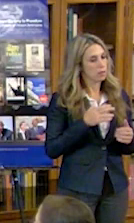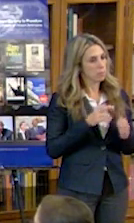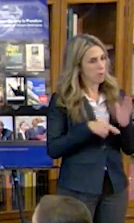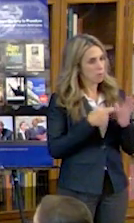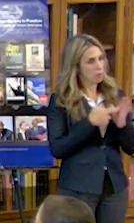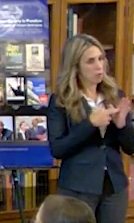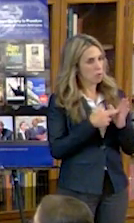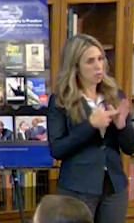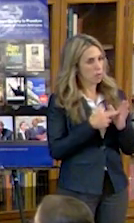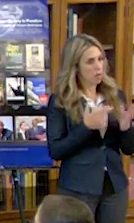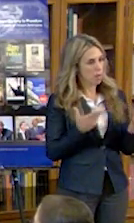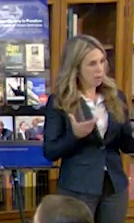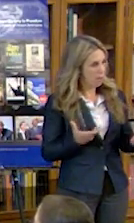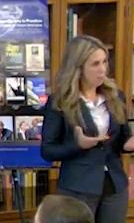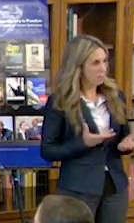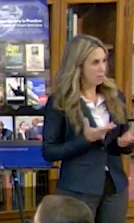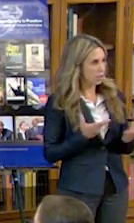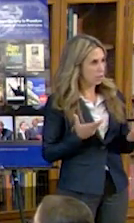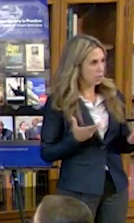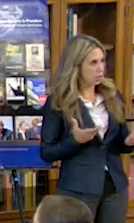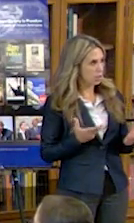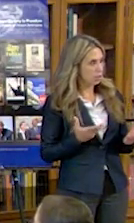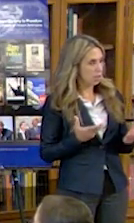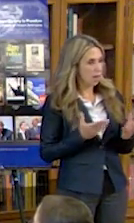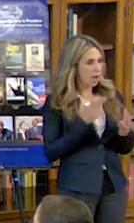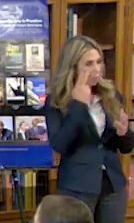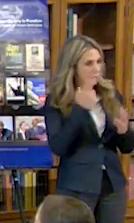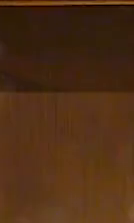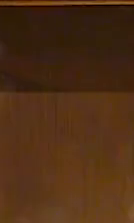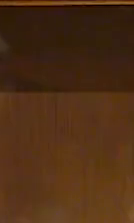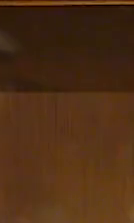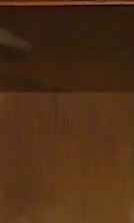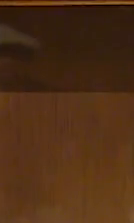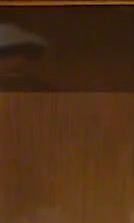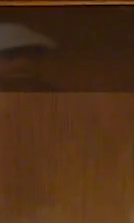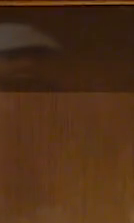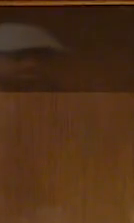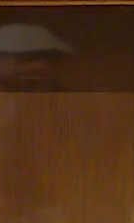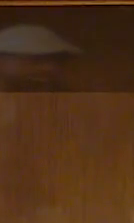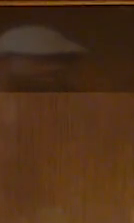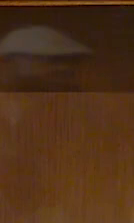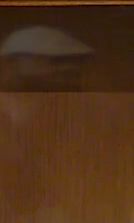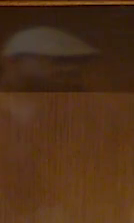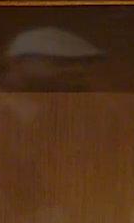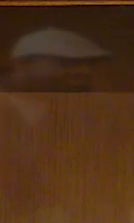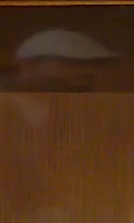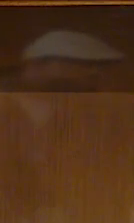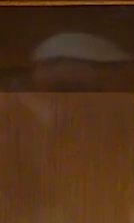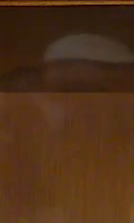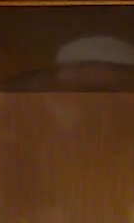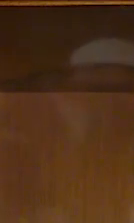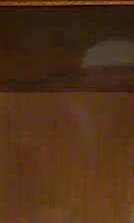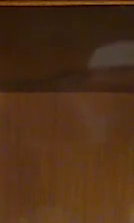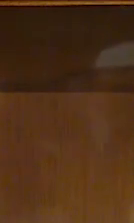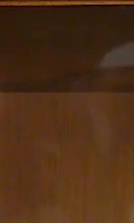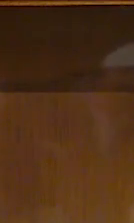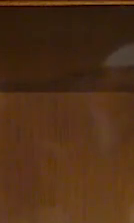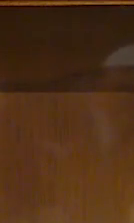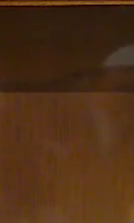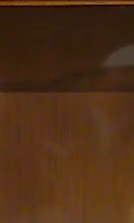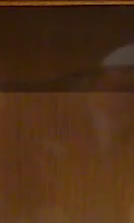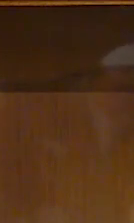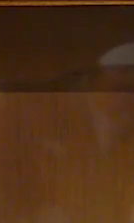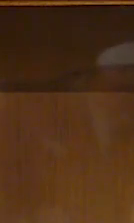I'm at the table it's being seen through the lens of a black woman and as I sit there and we go